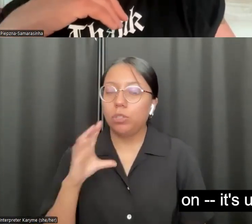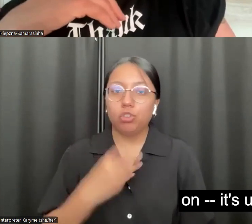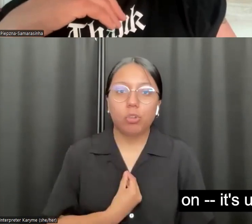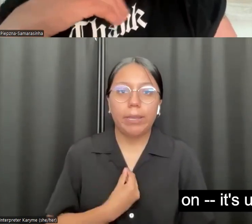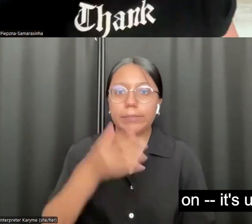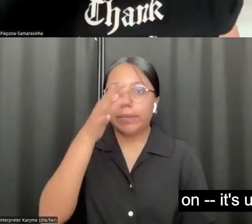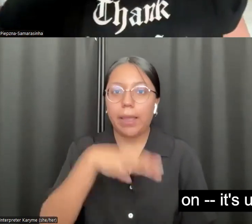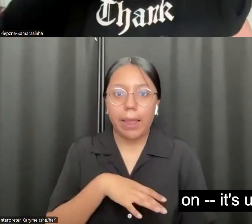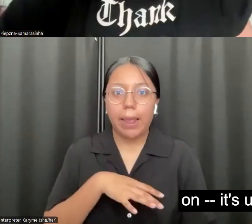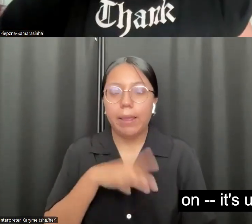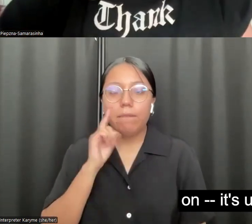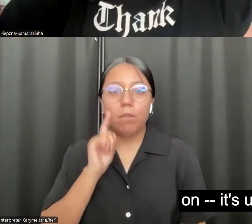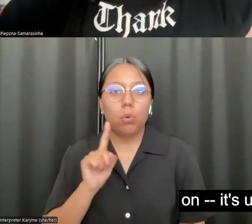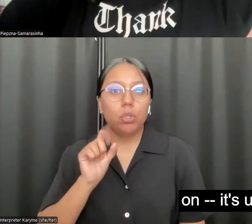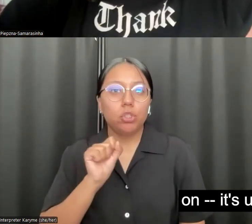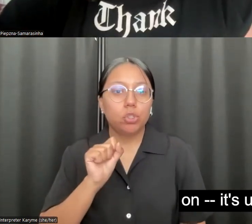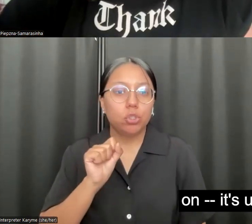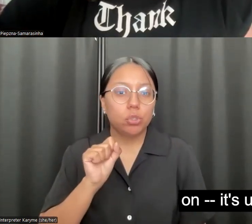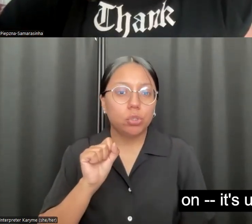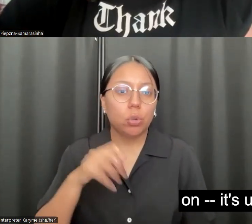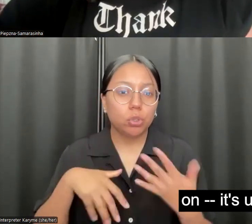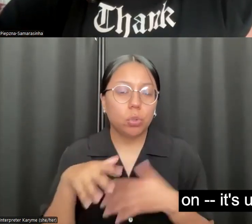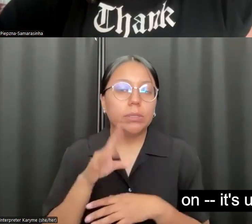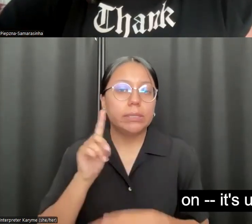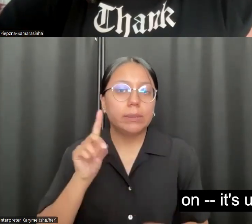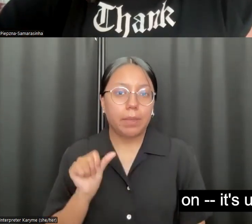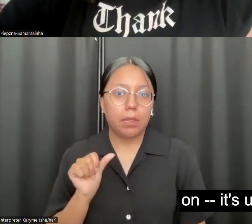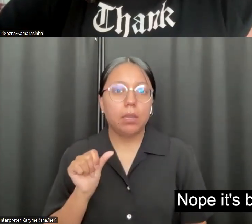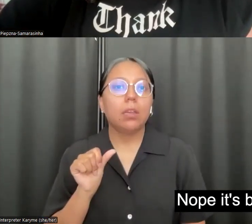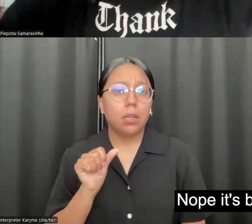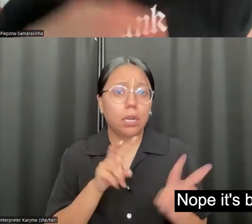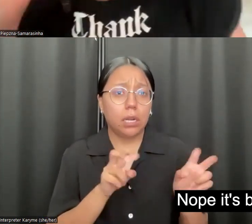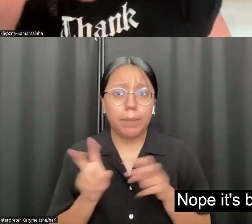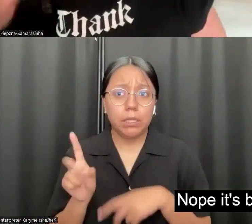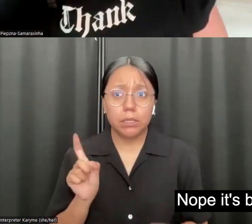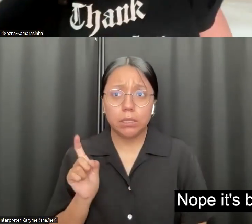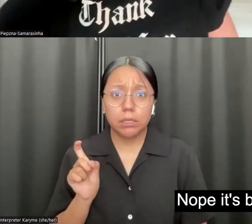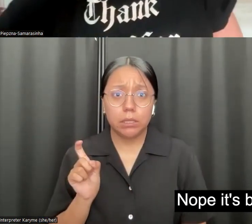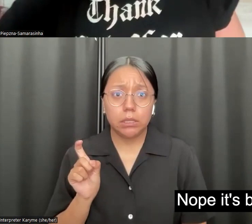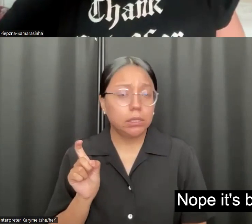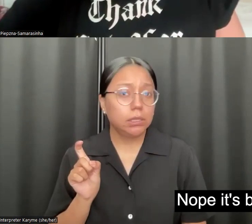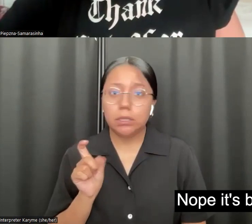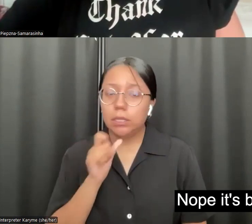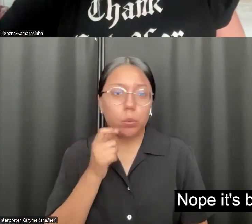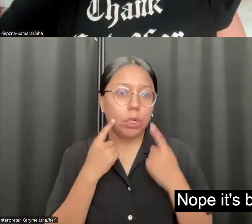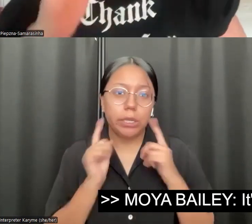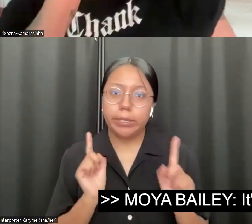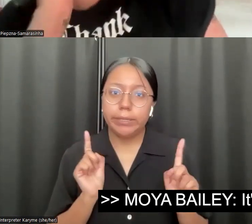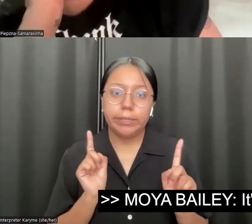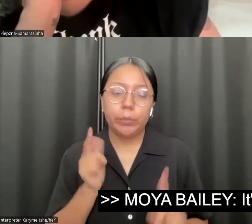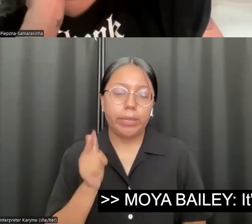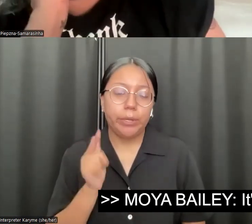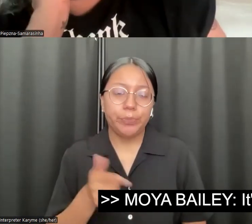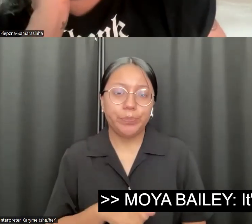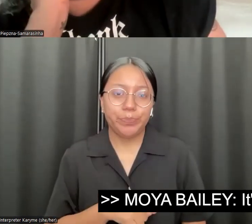disability. Oh, it's up. Okay, I can cut and paste. Can I cut and paste? No, it's being weird. I'll do it later. It's